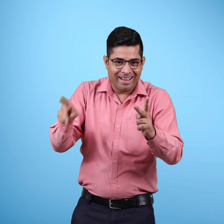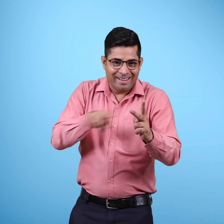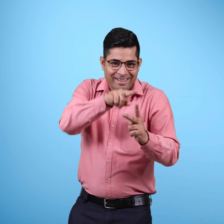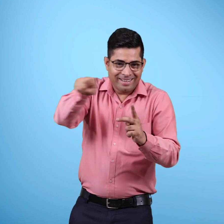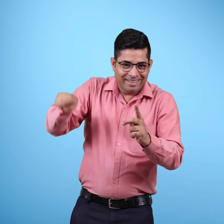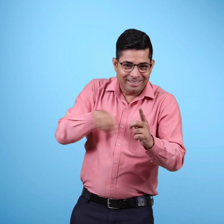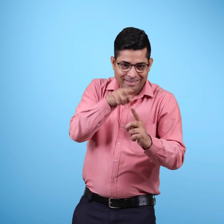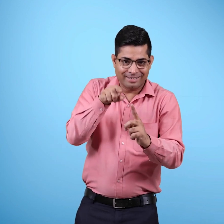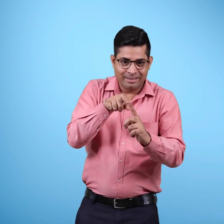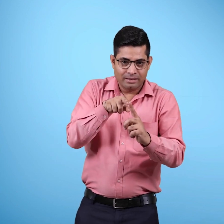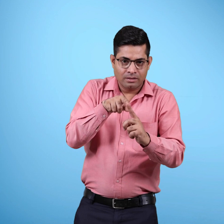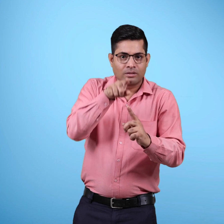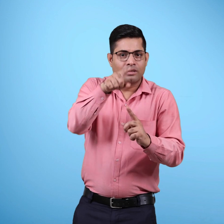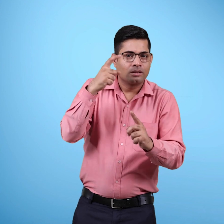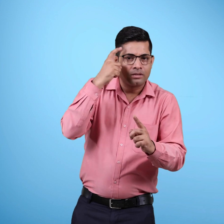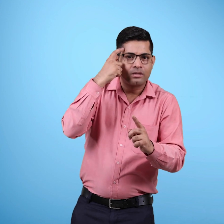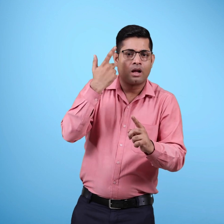Why do you think